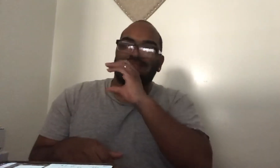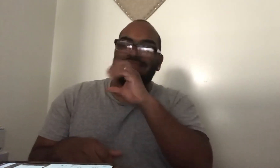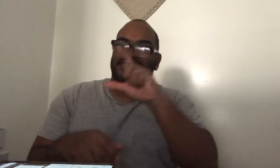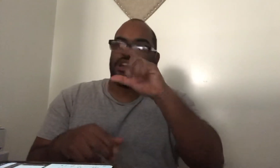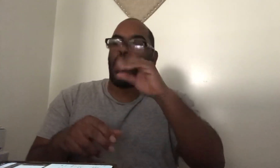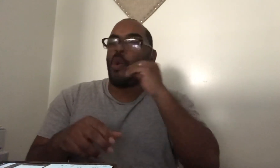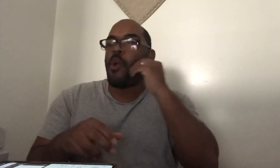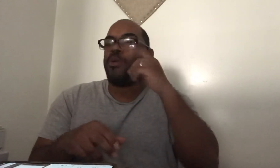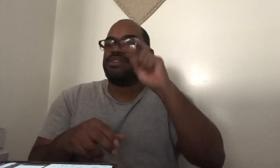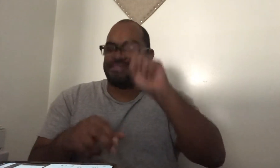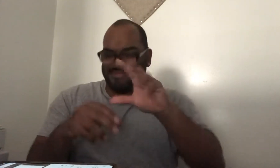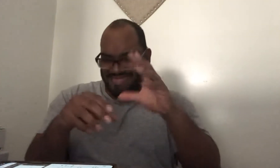with your point of view,